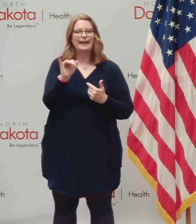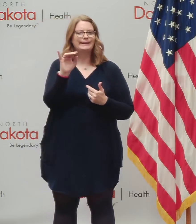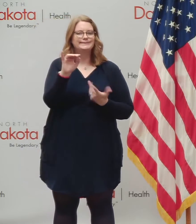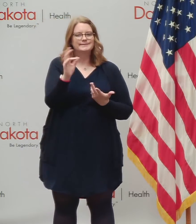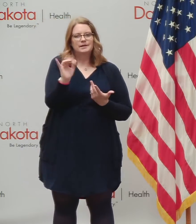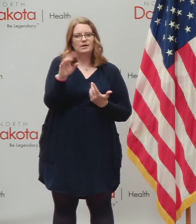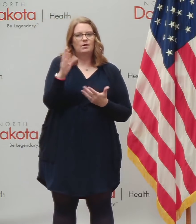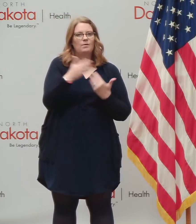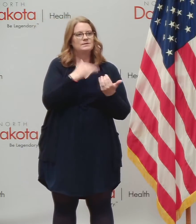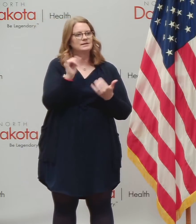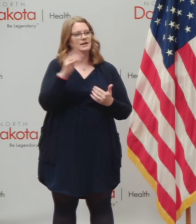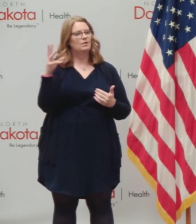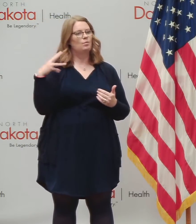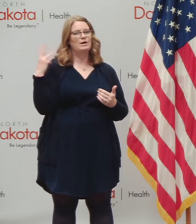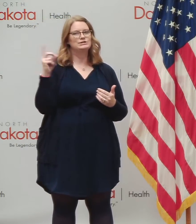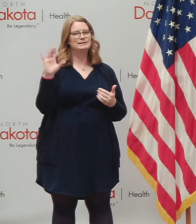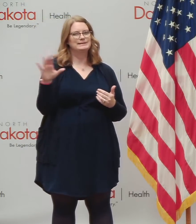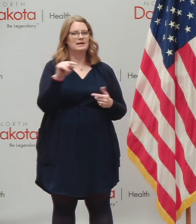type thing, but